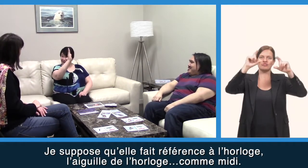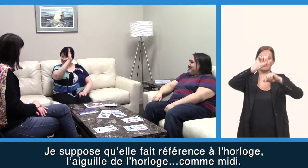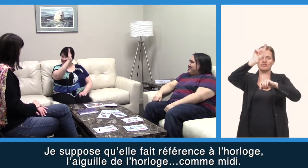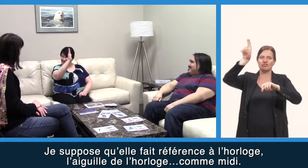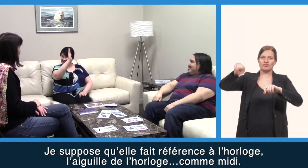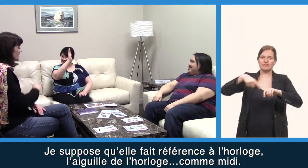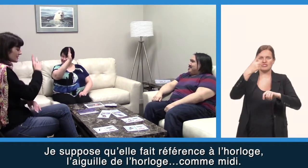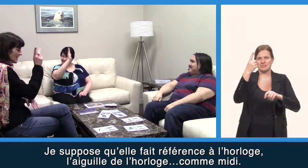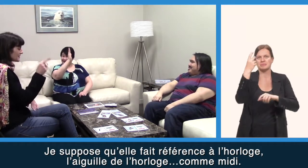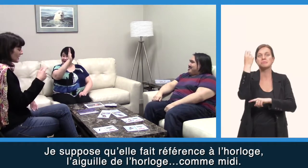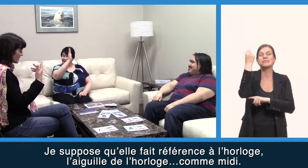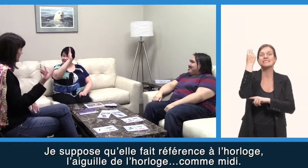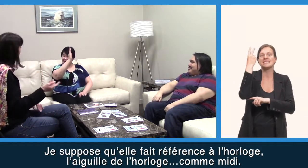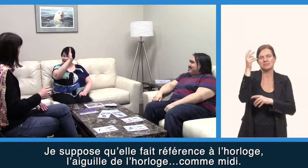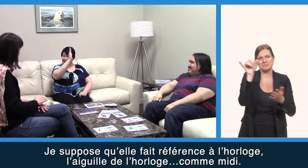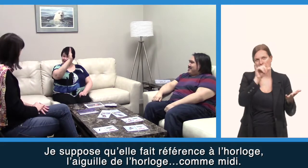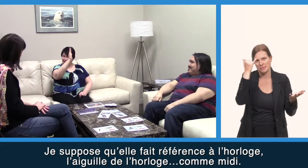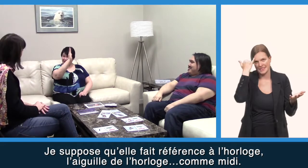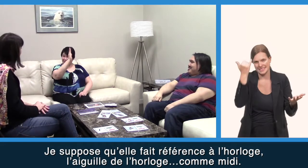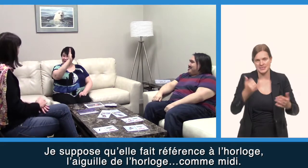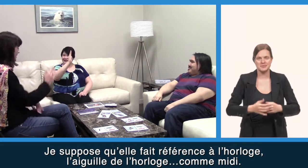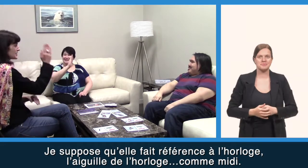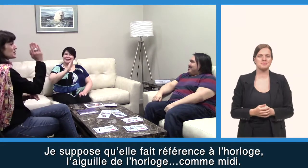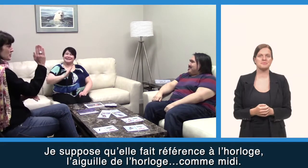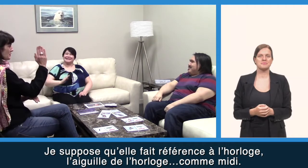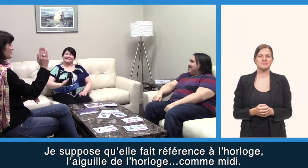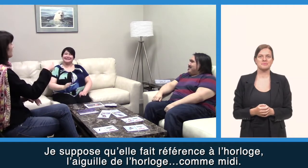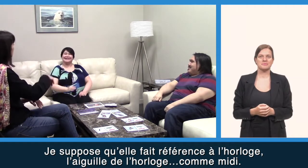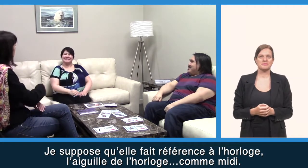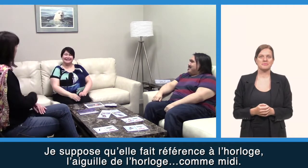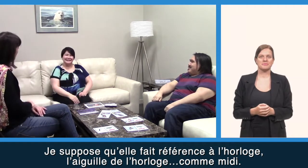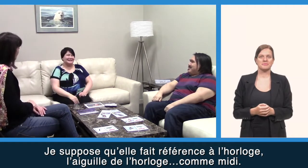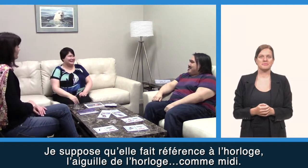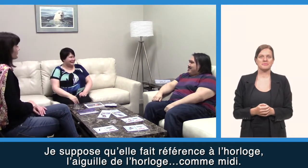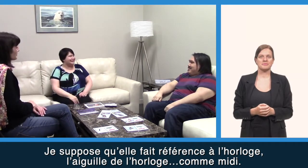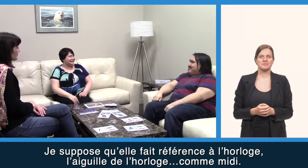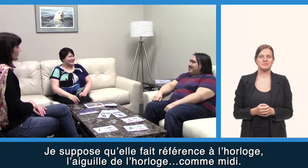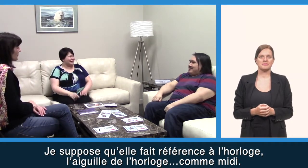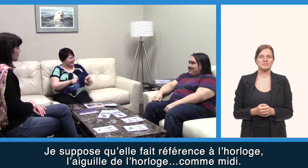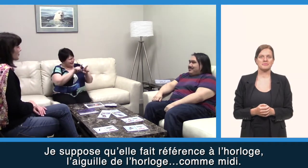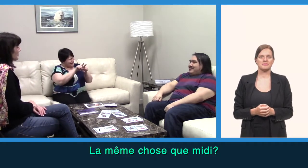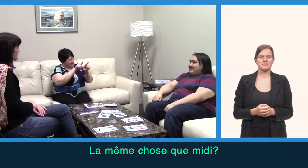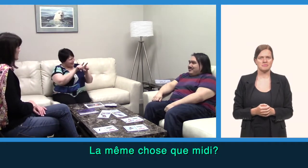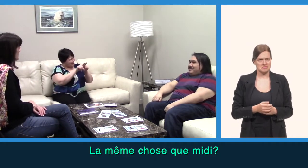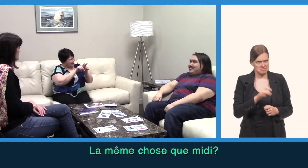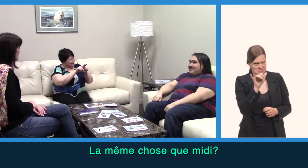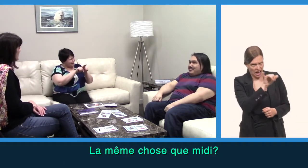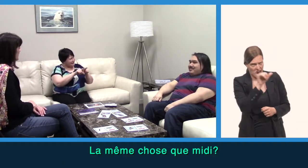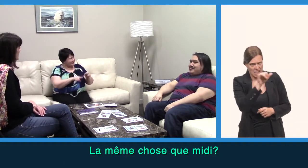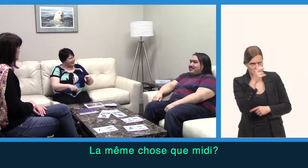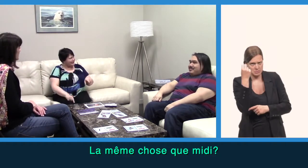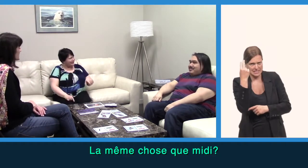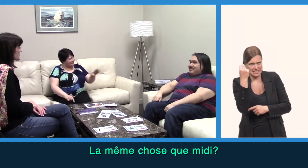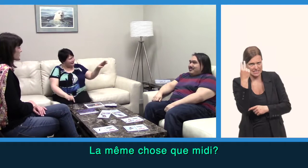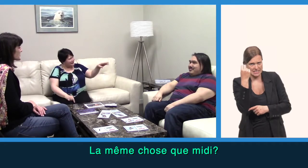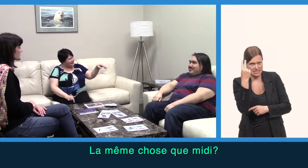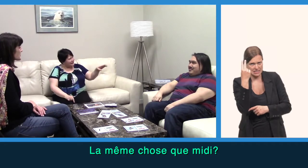referencing the clock. Yes, The hands at the top. exactly. That's new. Yeah. Mm-hmm. It's